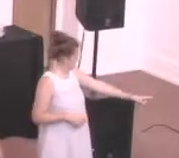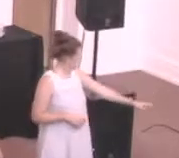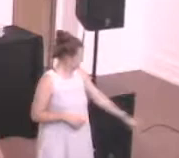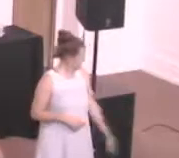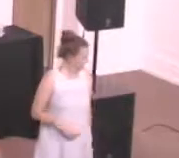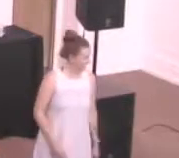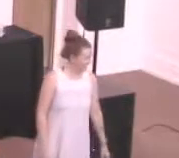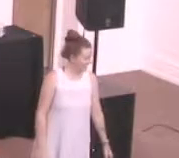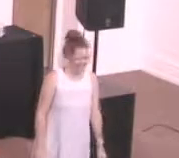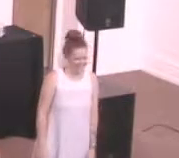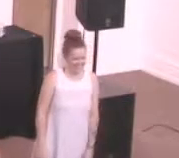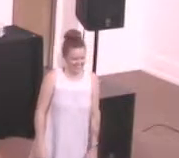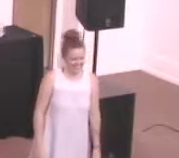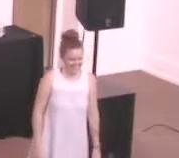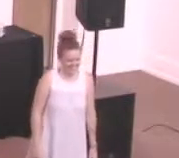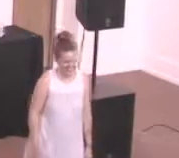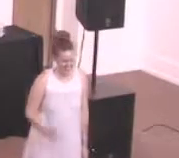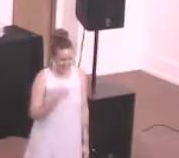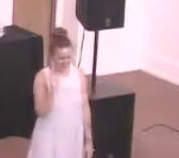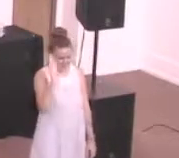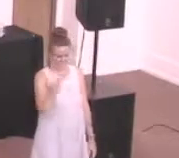on. Come on.